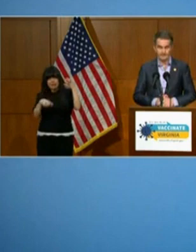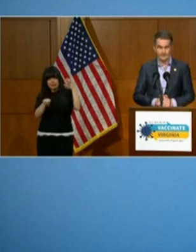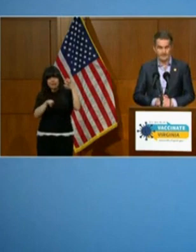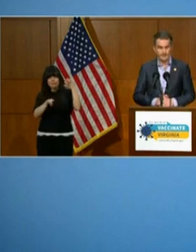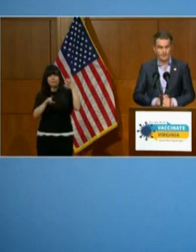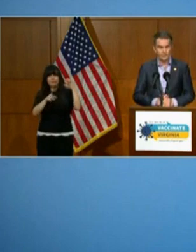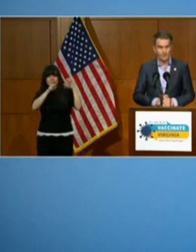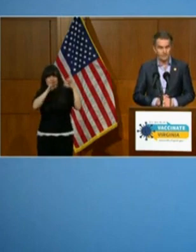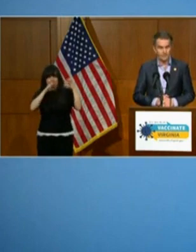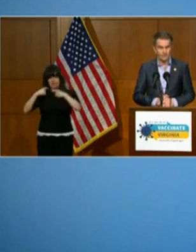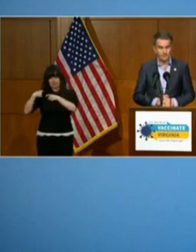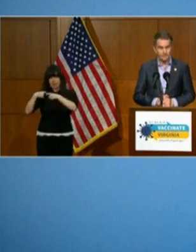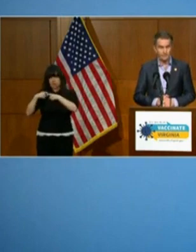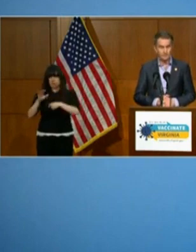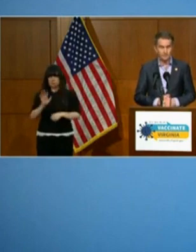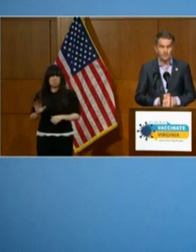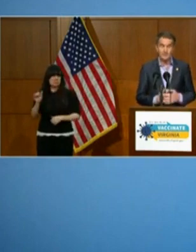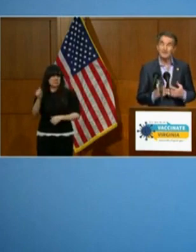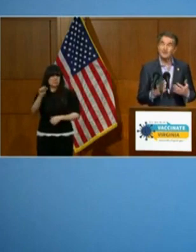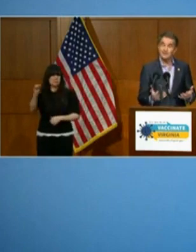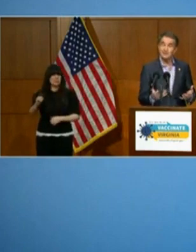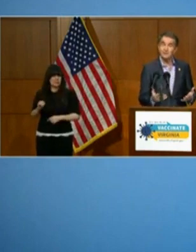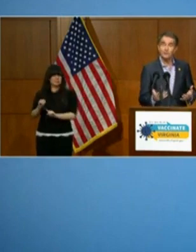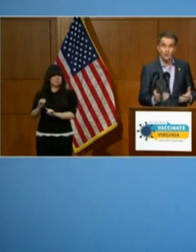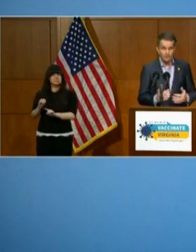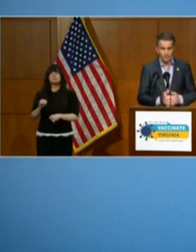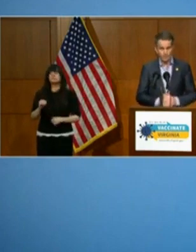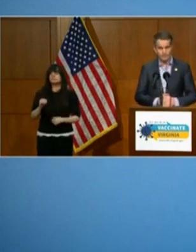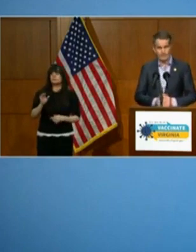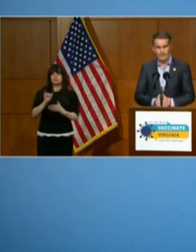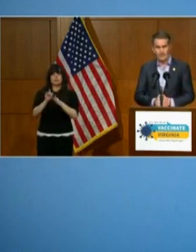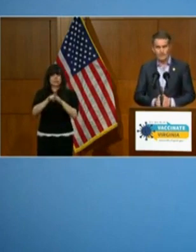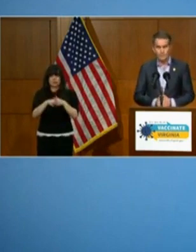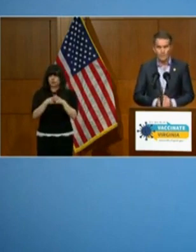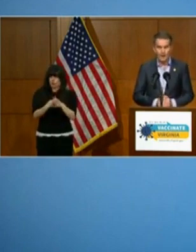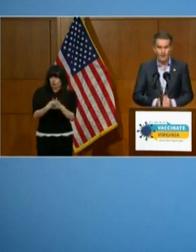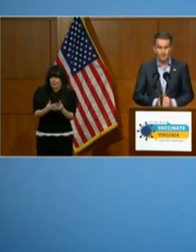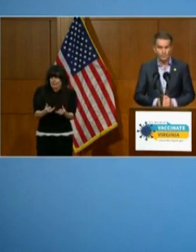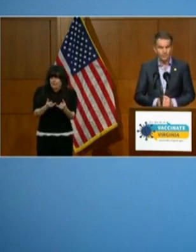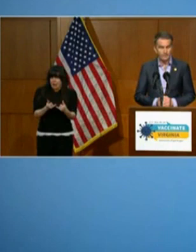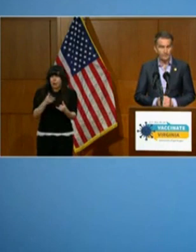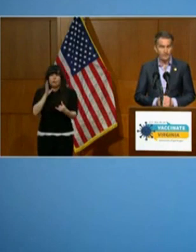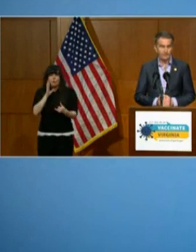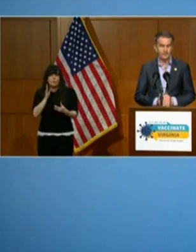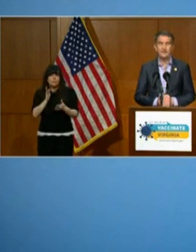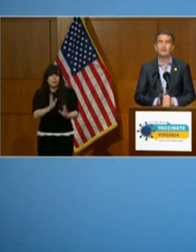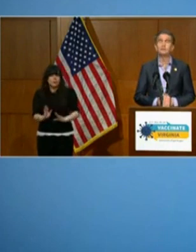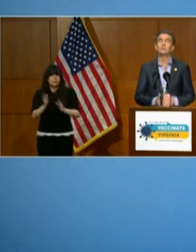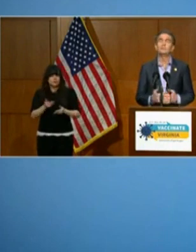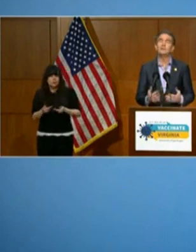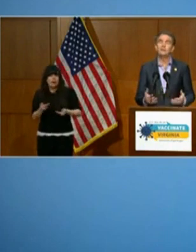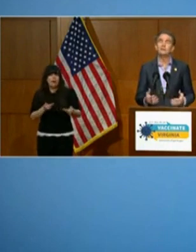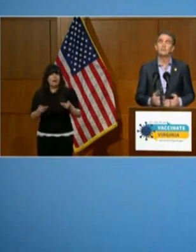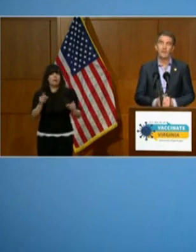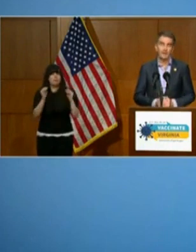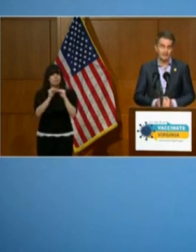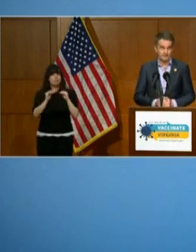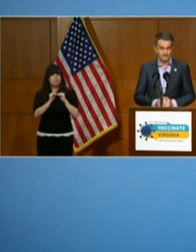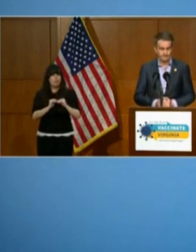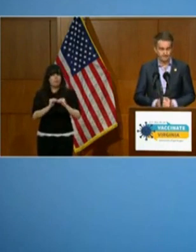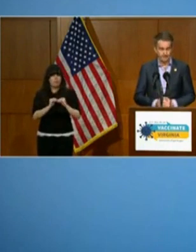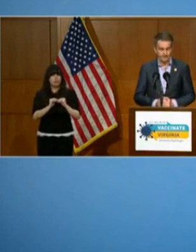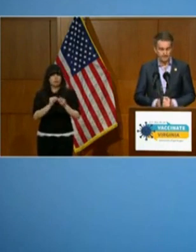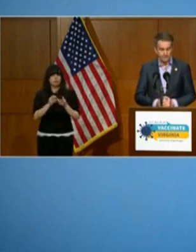speaking. We expect this is a starting point, and we will hire more people as needed to meet the